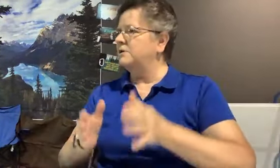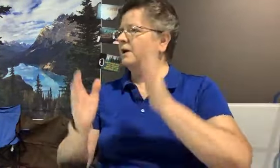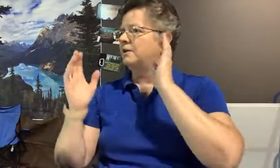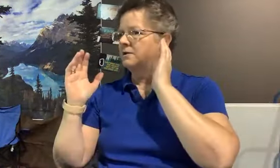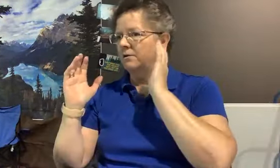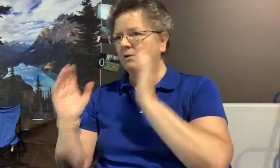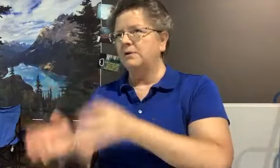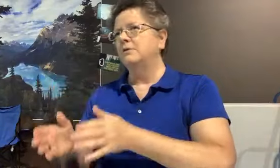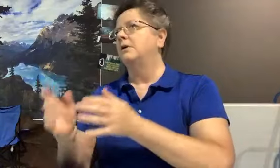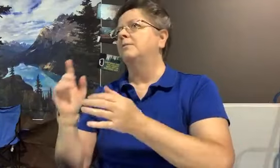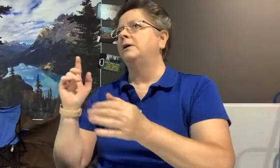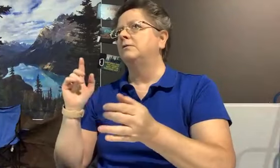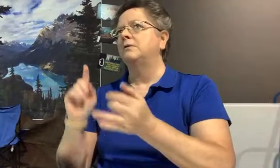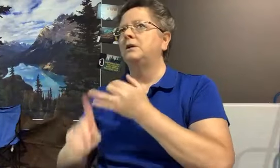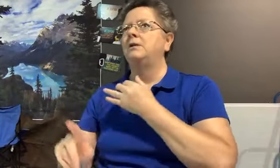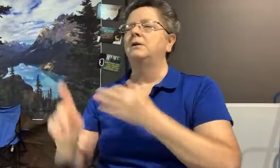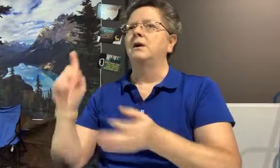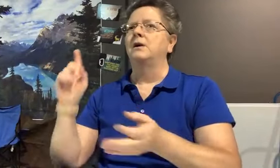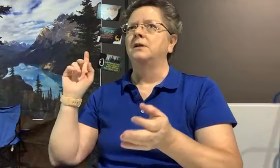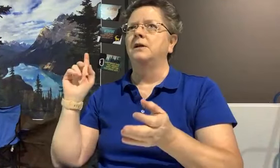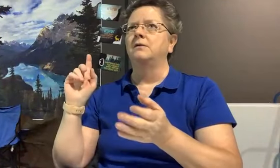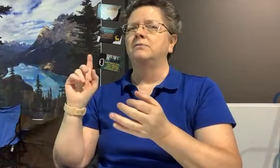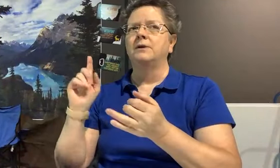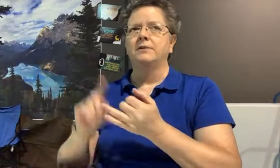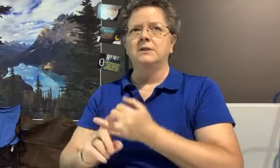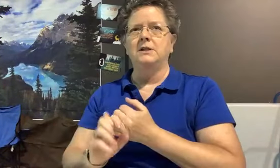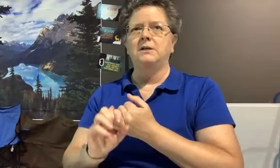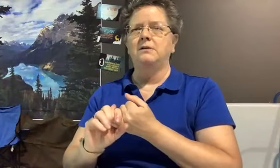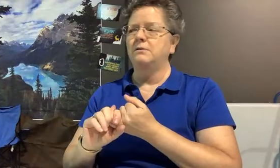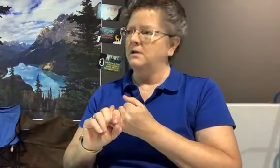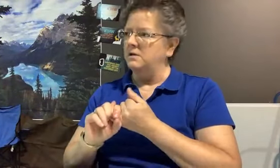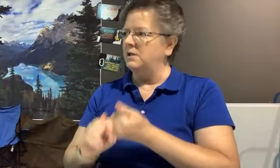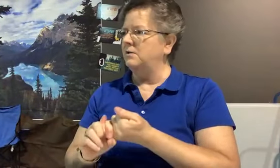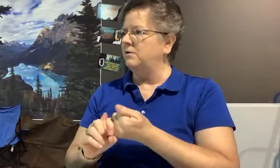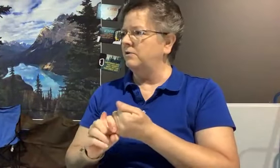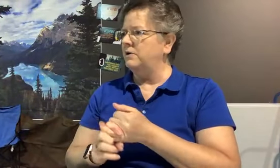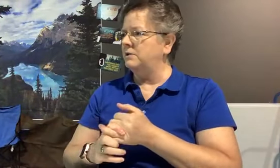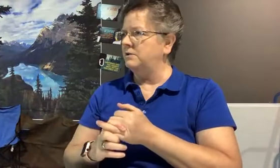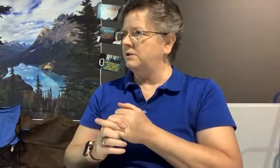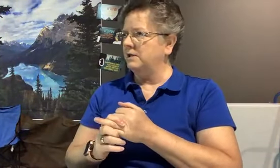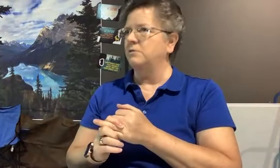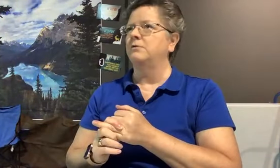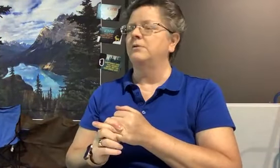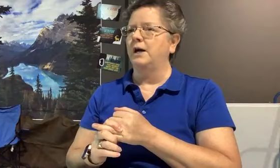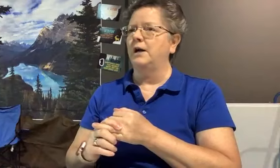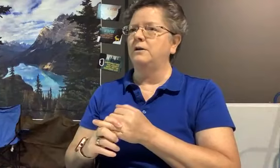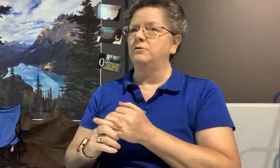and 2nd Thessalonians, Psalm 83, Isaiah 17, Ezekiel 36 through 39,